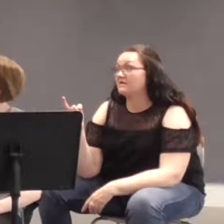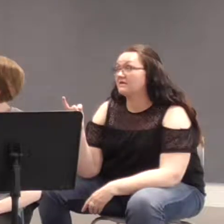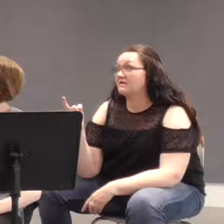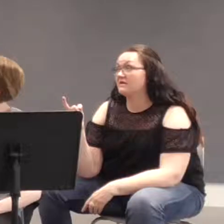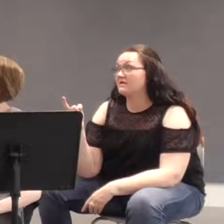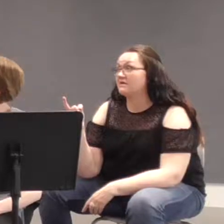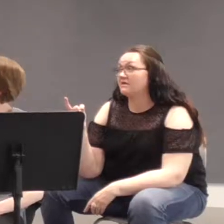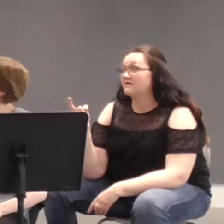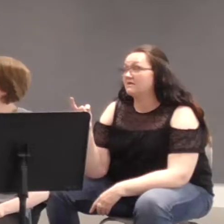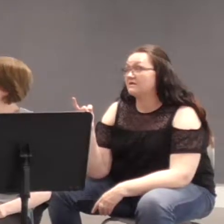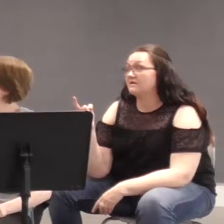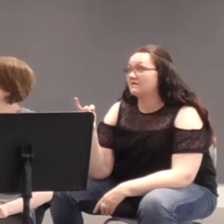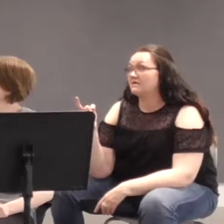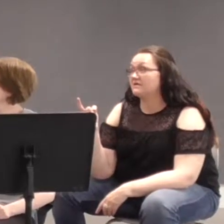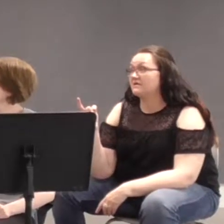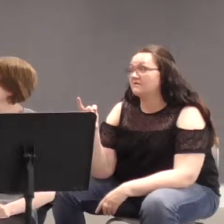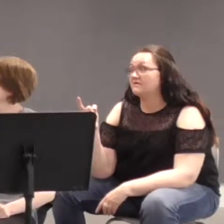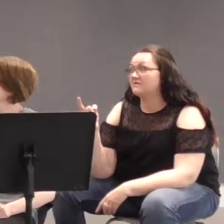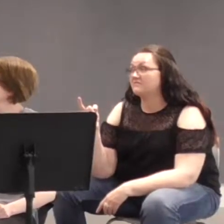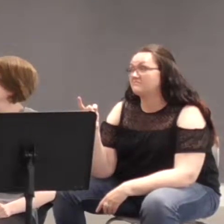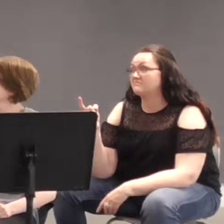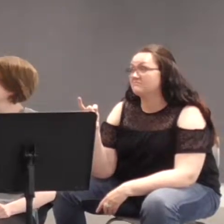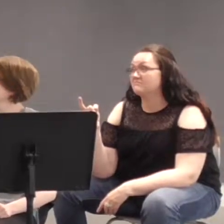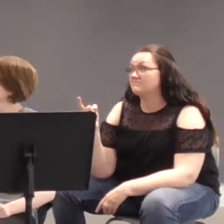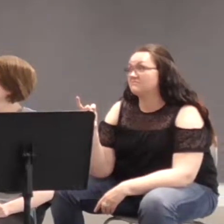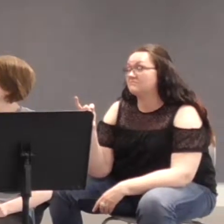I'm not. Who was she, Donna?